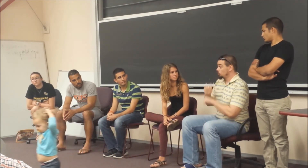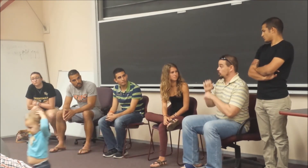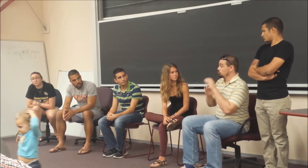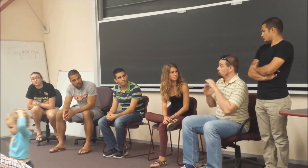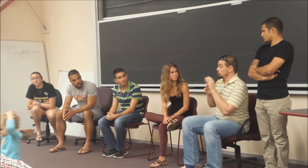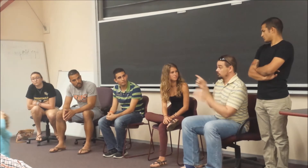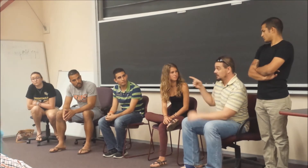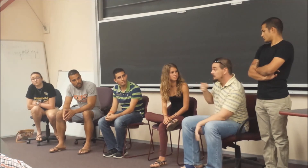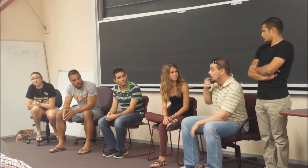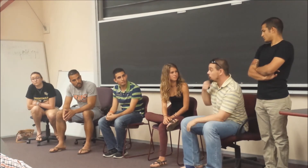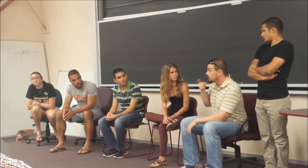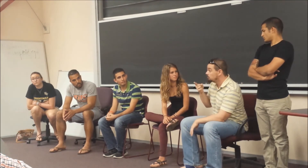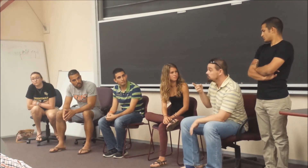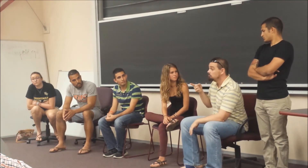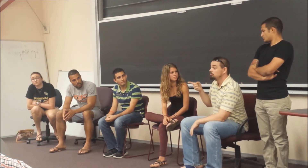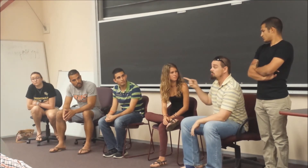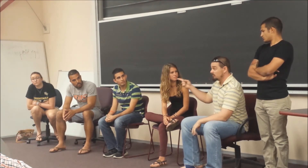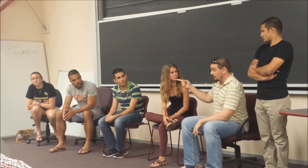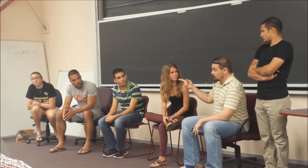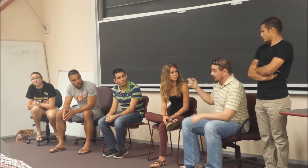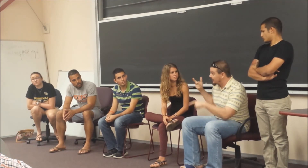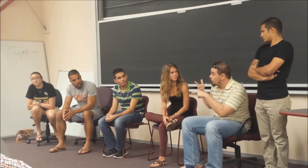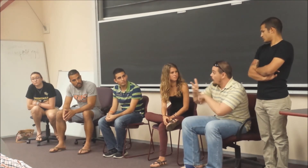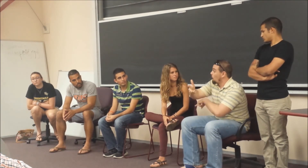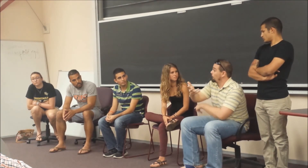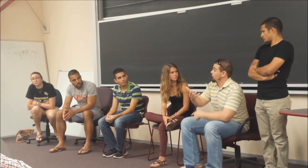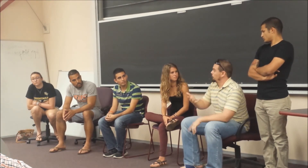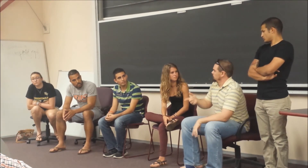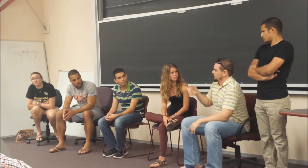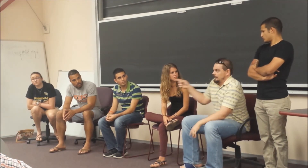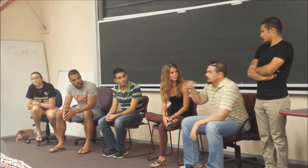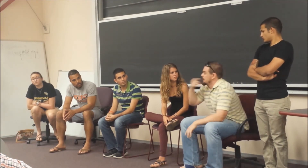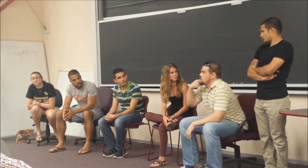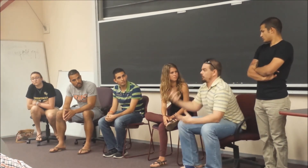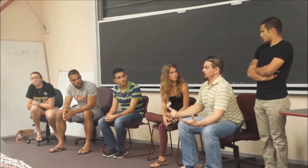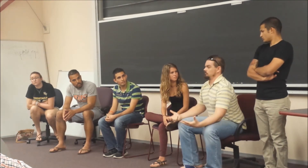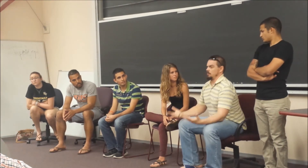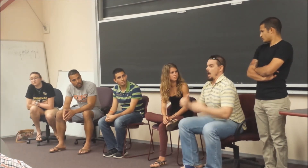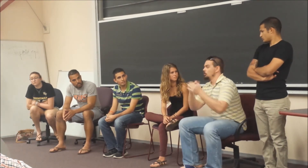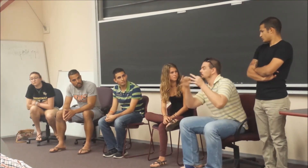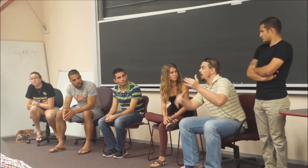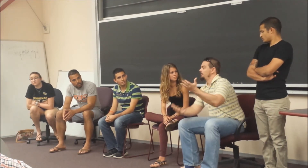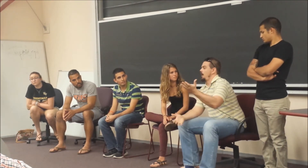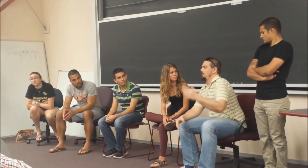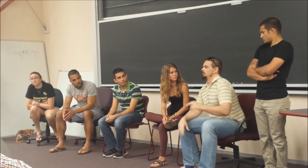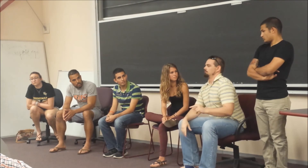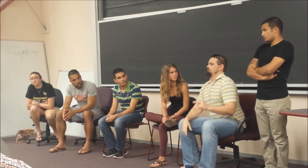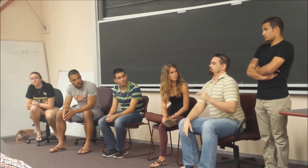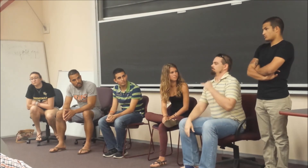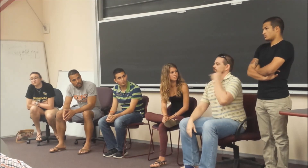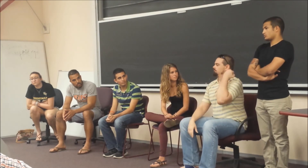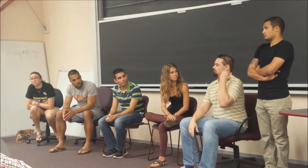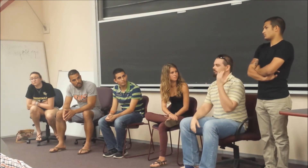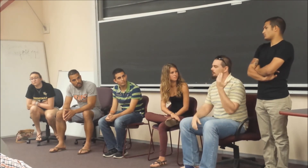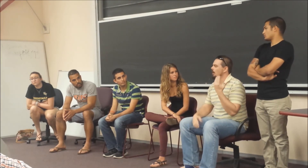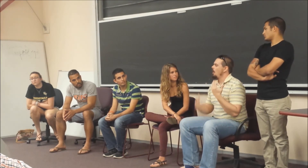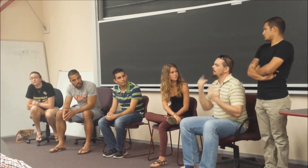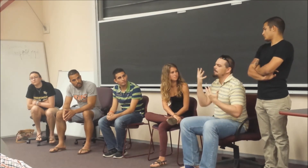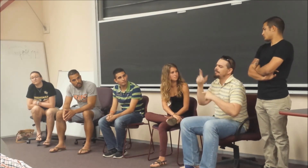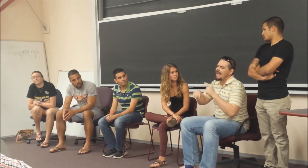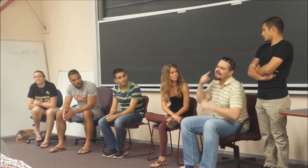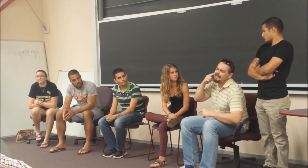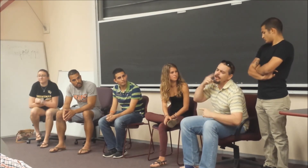said, really? Well, my father used to work in construction. You know, he was hearing, and he got ran over, and he's hearing. So how would you explain